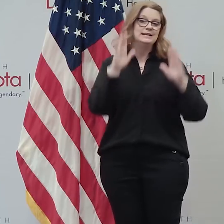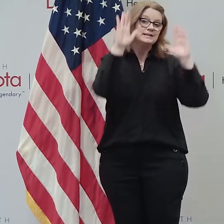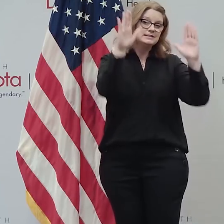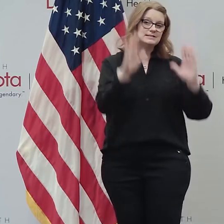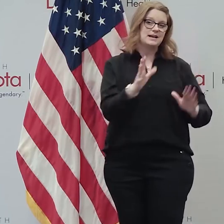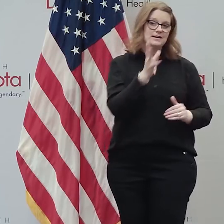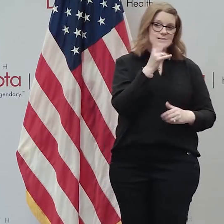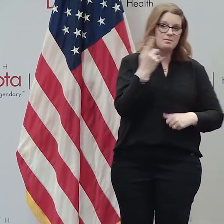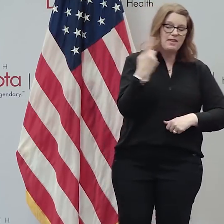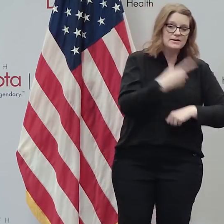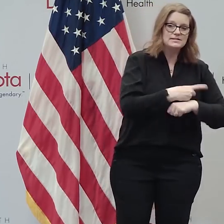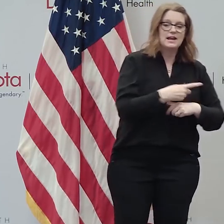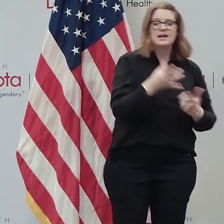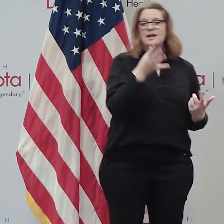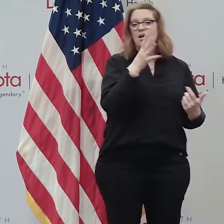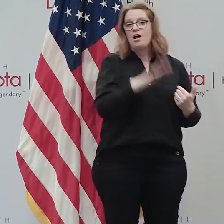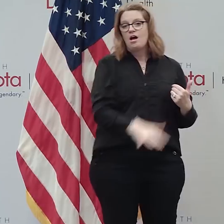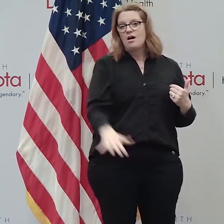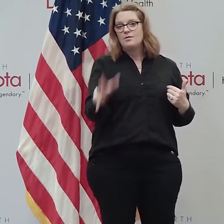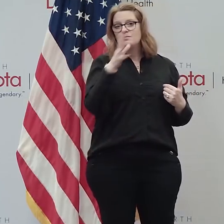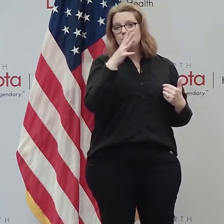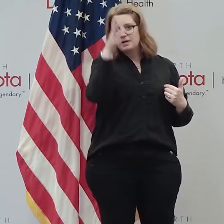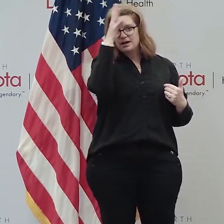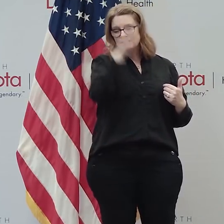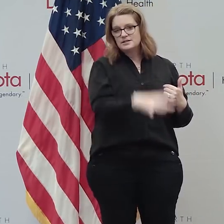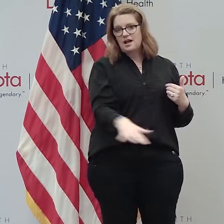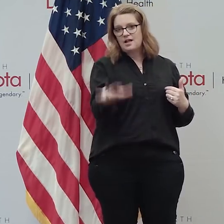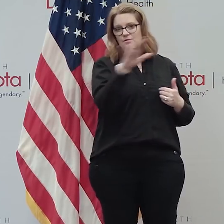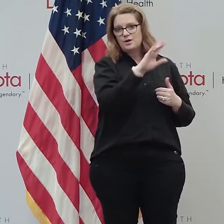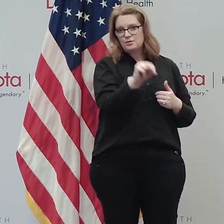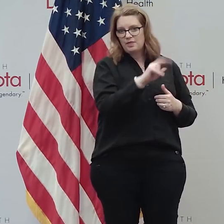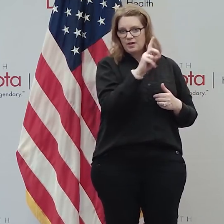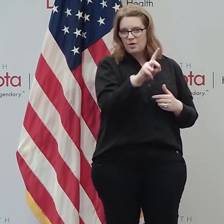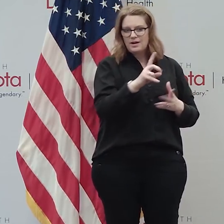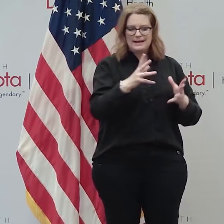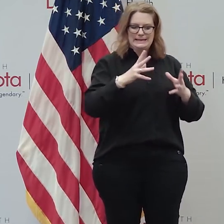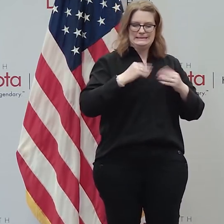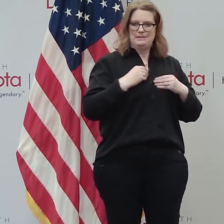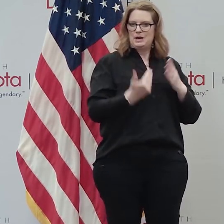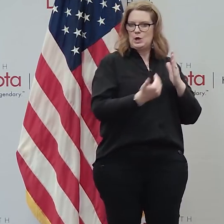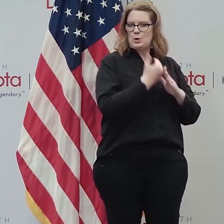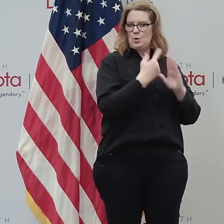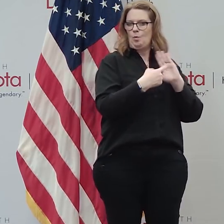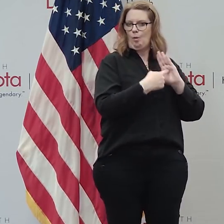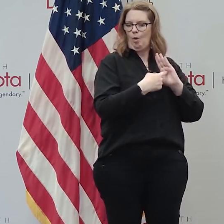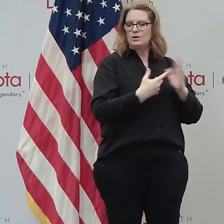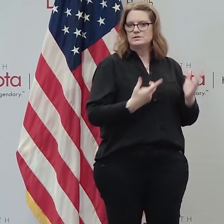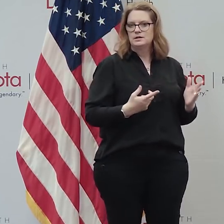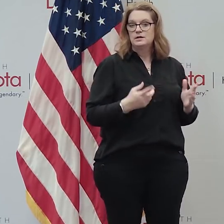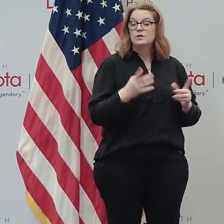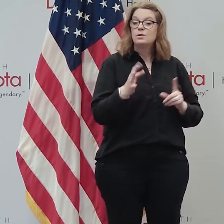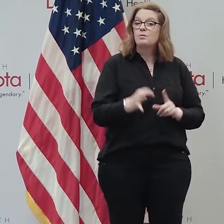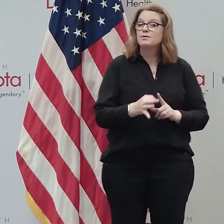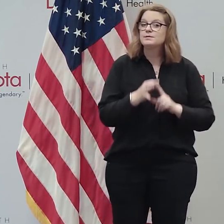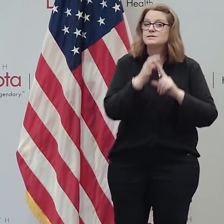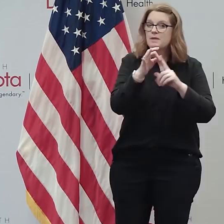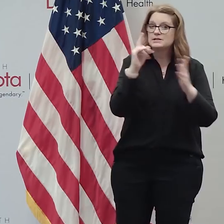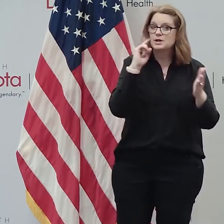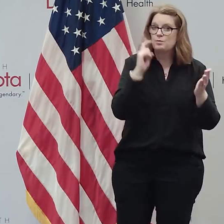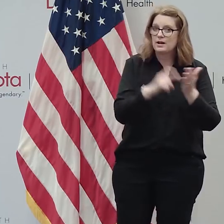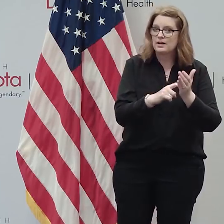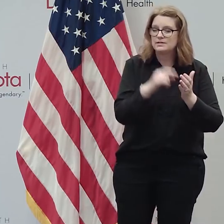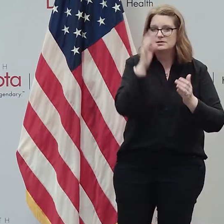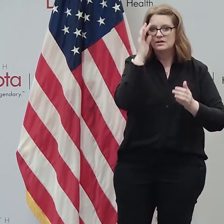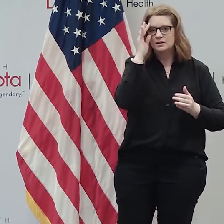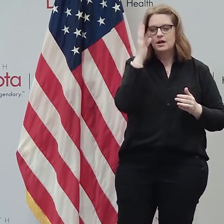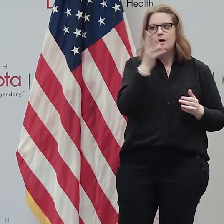Day. Parents across North Dakota have been stepping into new roles. This year, we want to especially recognize mothers,